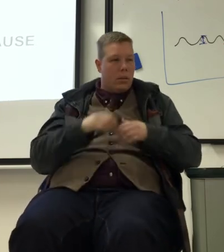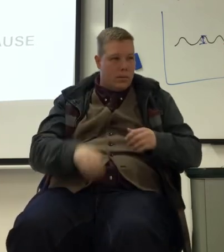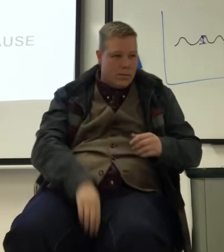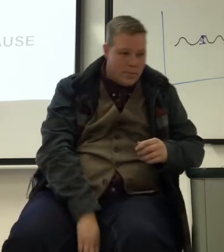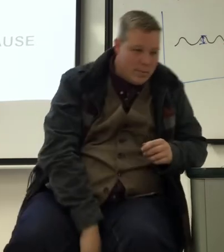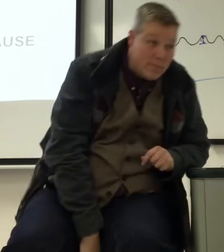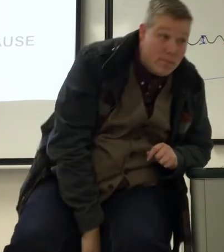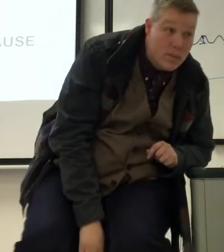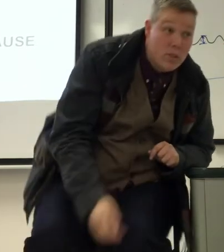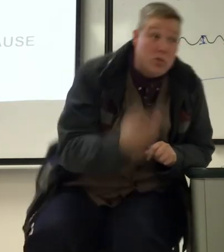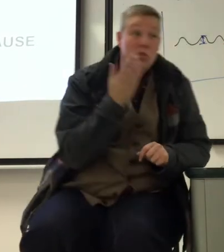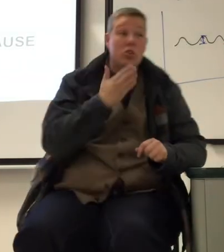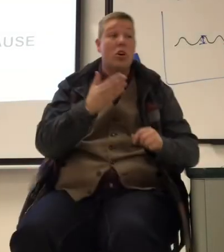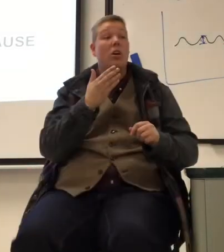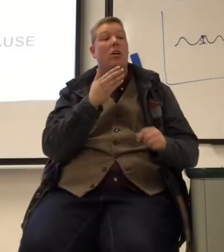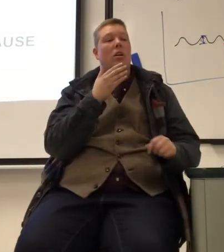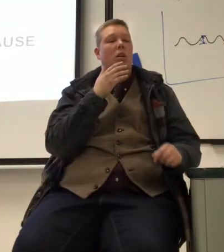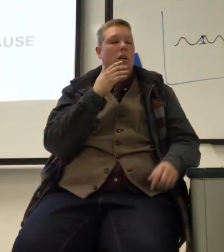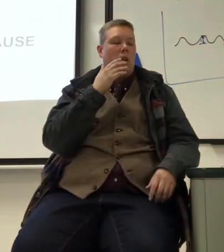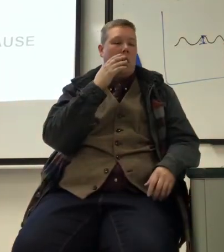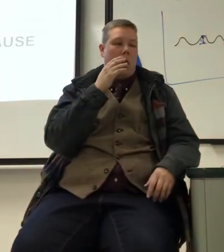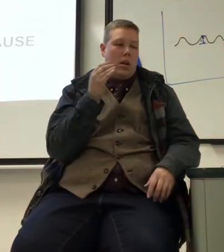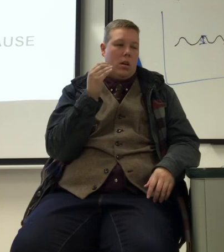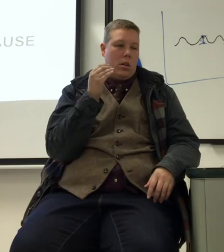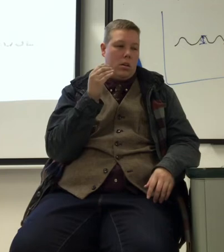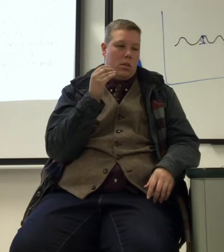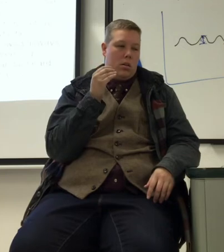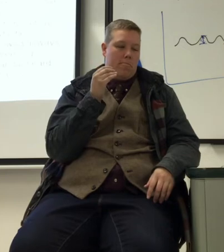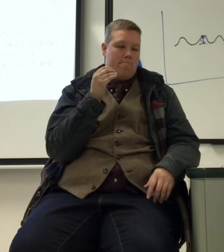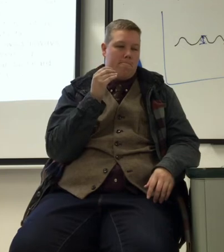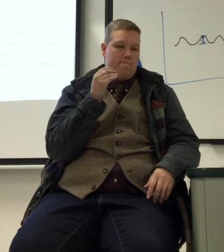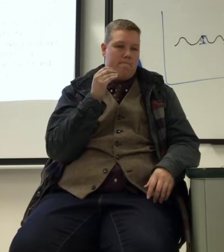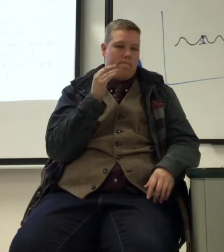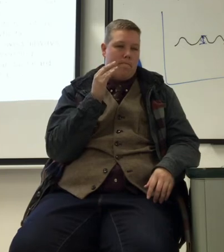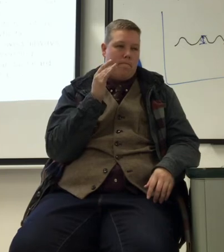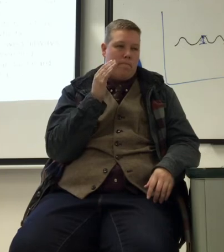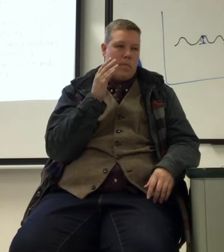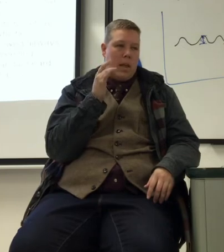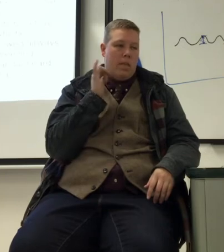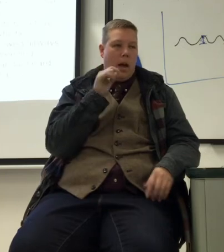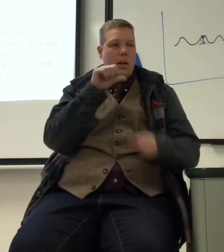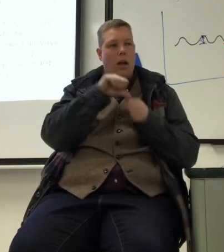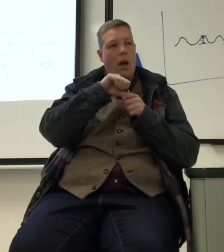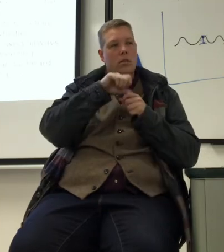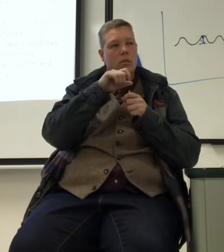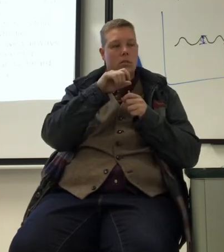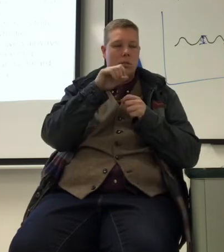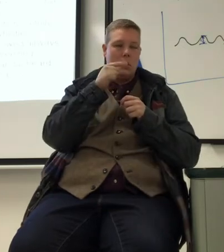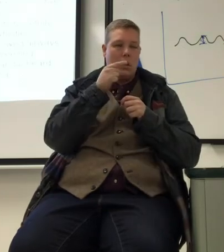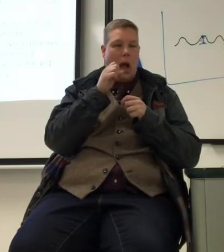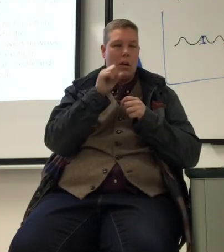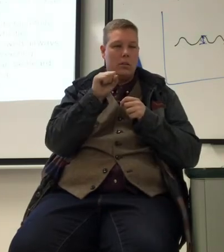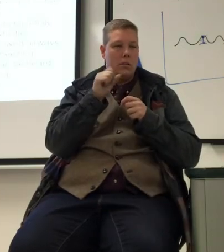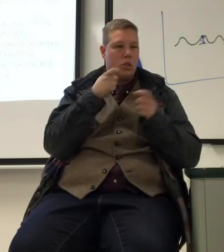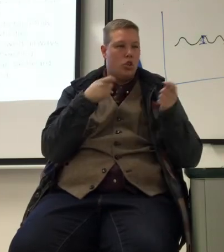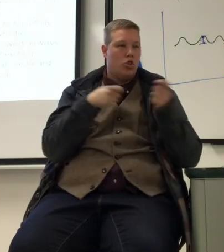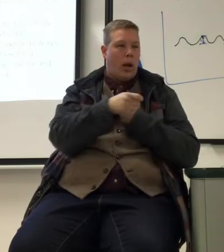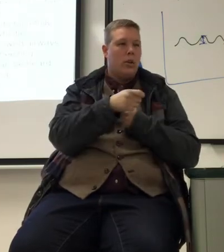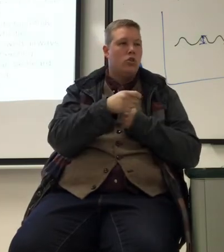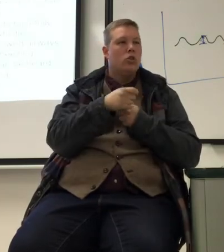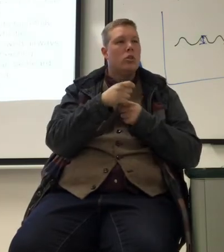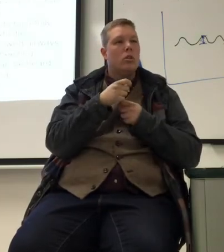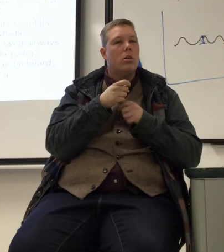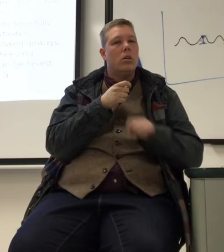is good, and some pathologies that can hamper the gas exchange. Let's remember that's the main cause, or categorized as